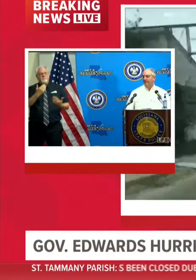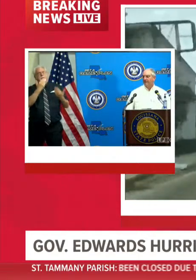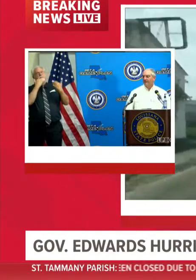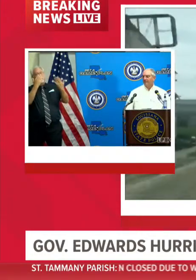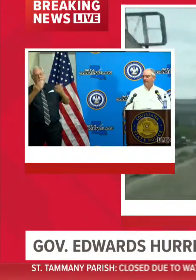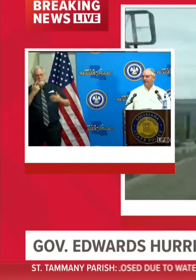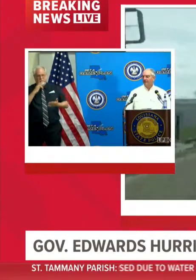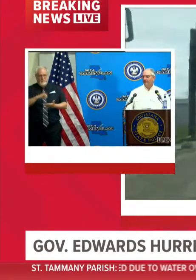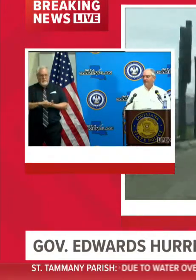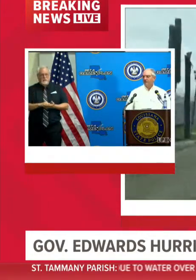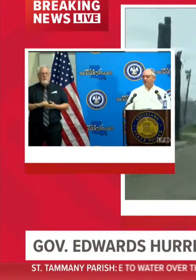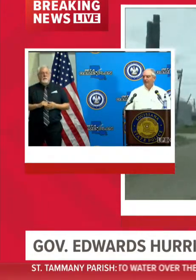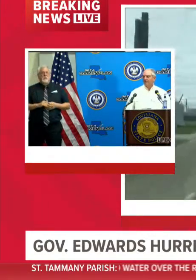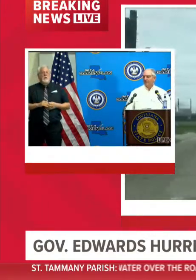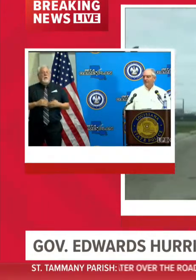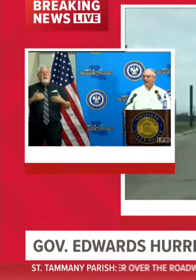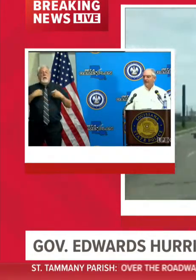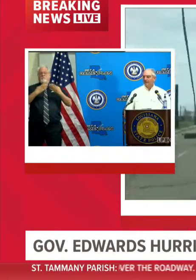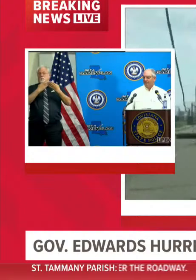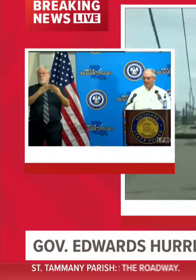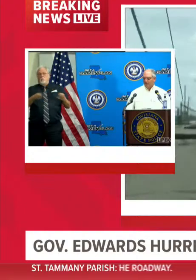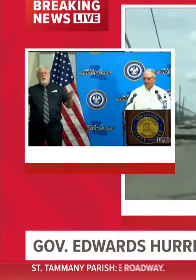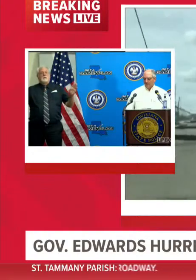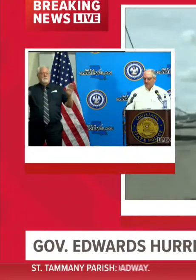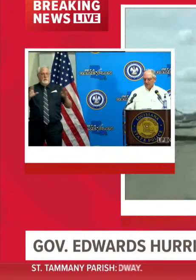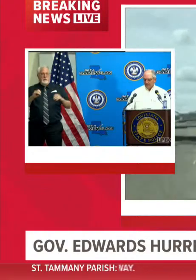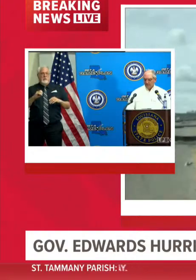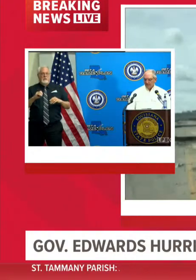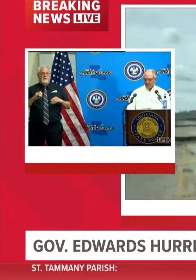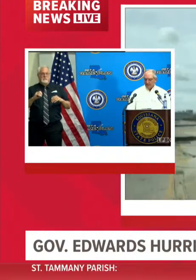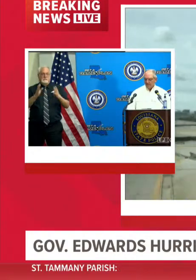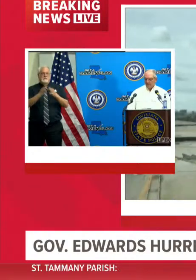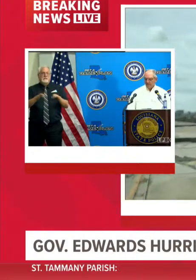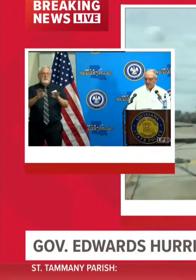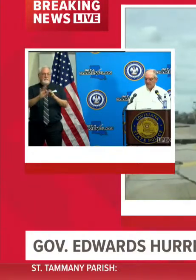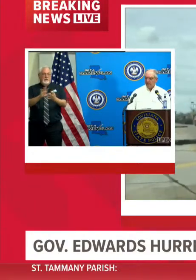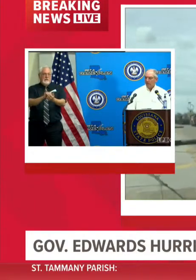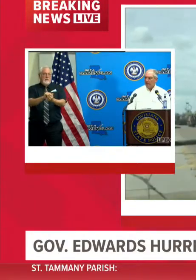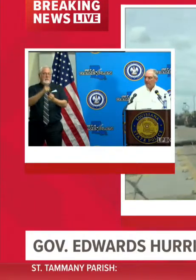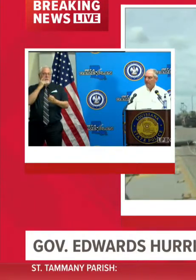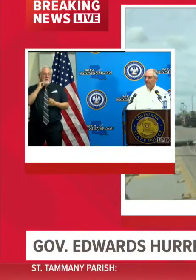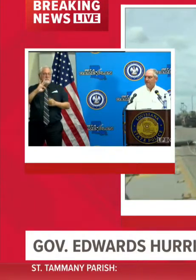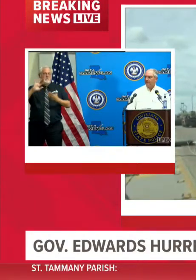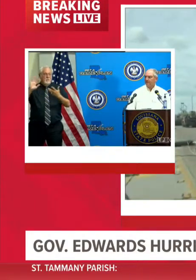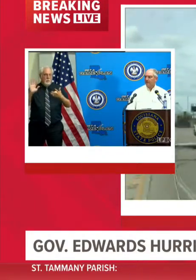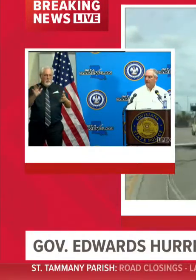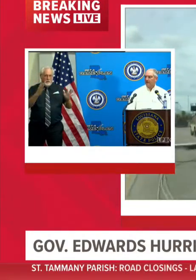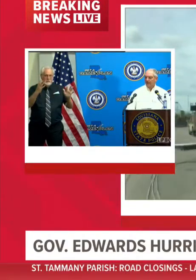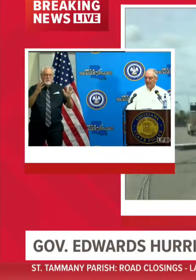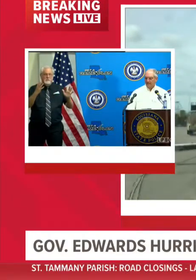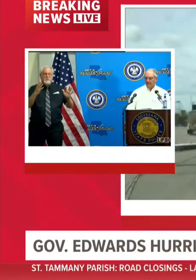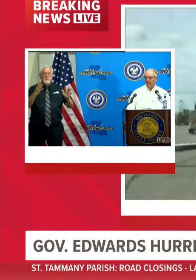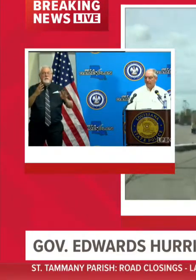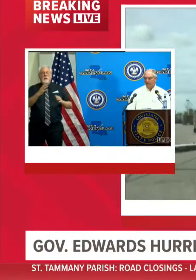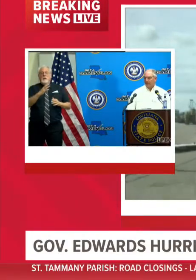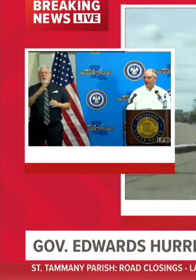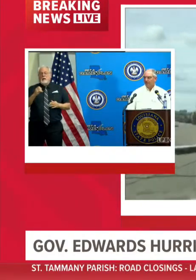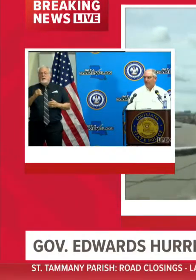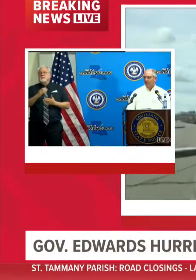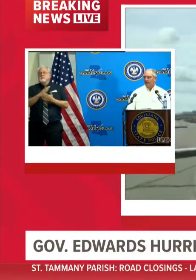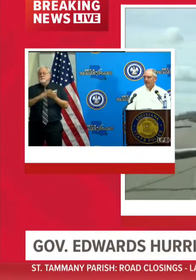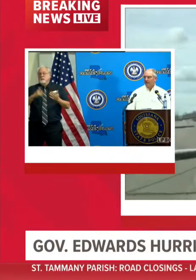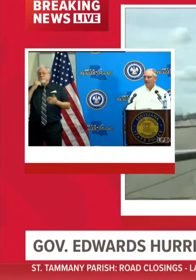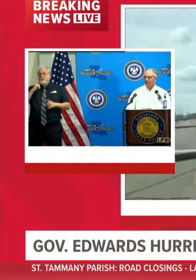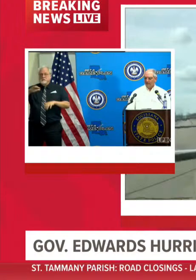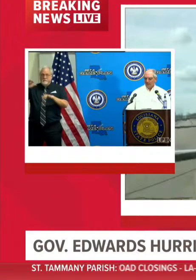thankful, because there is widespread and very significant damage because of the winds, and some because